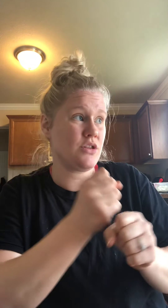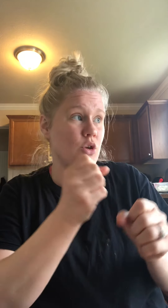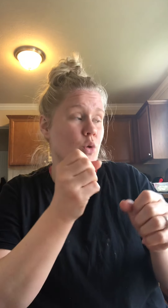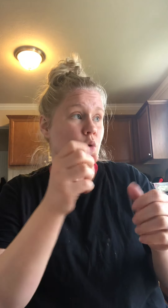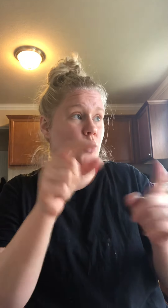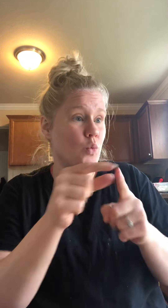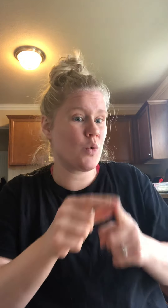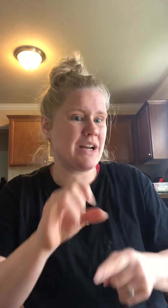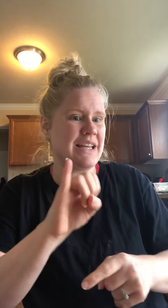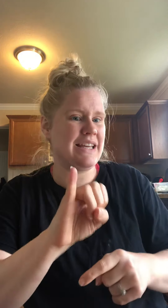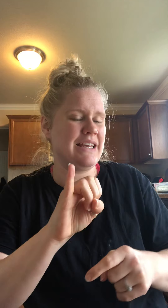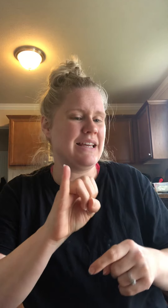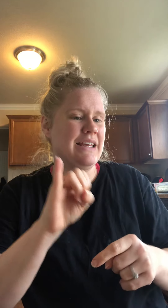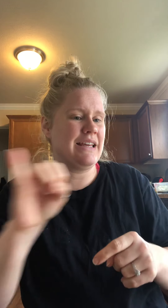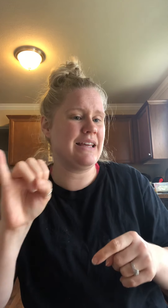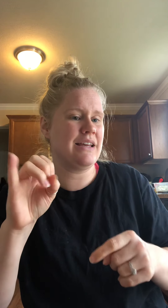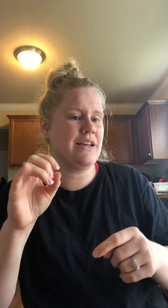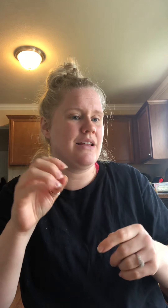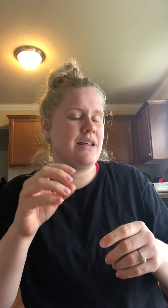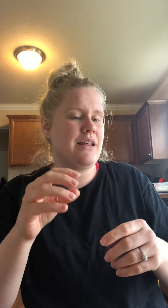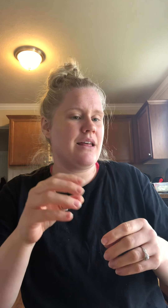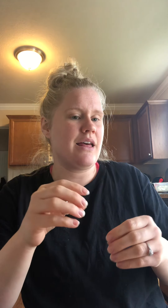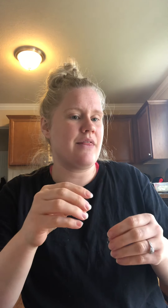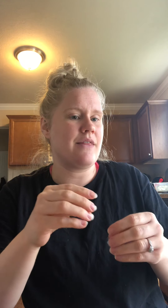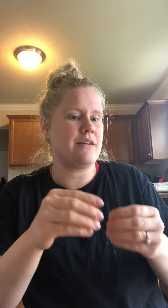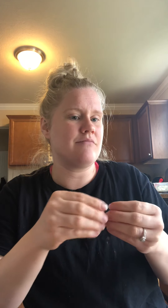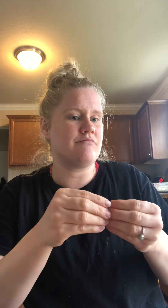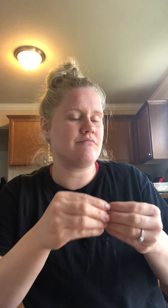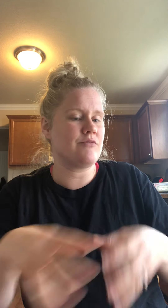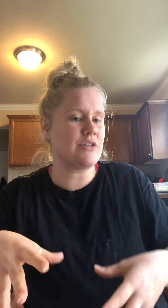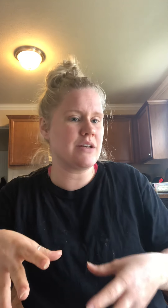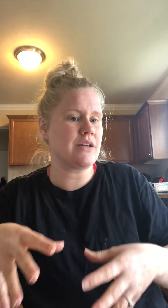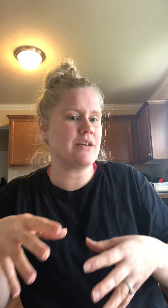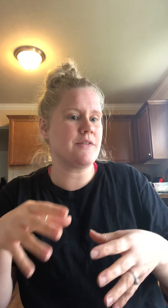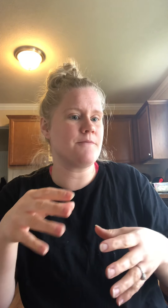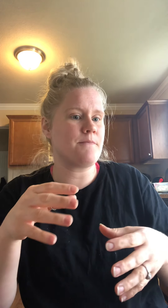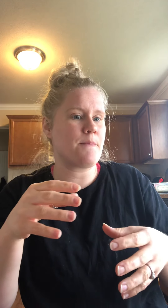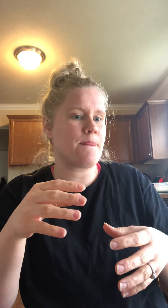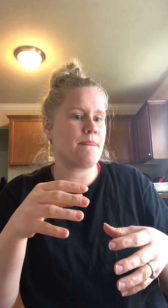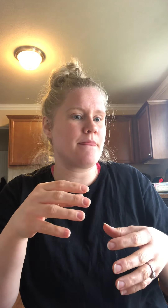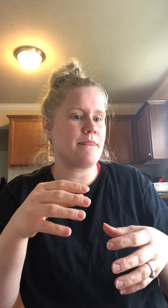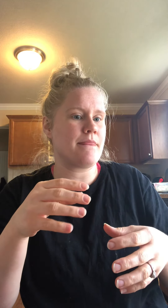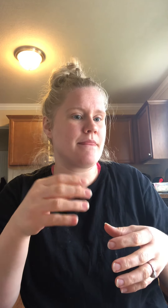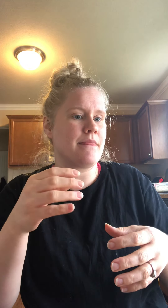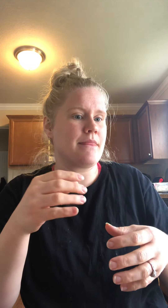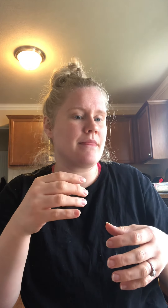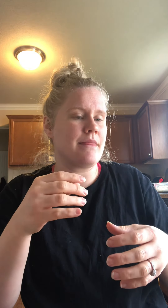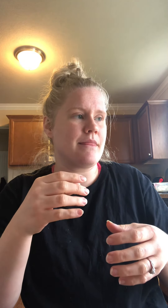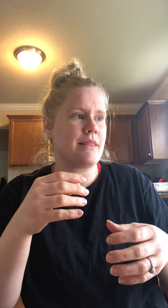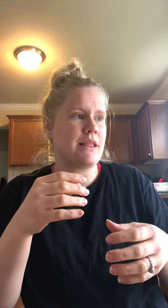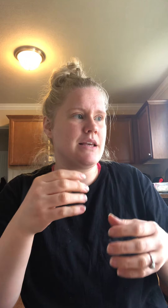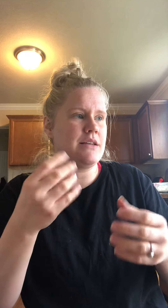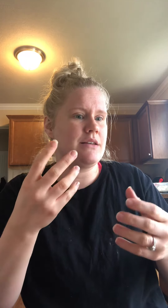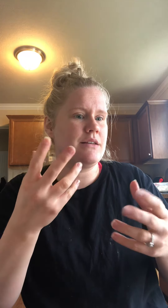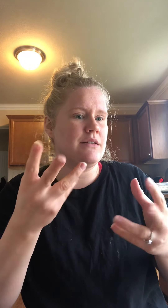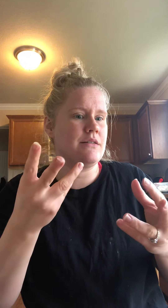E drops off, and we're left with foot as the singular and feet as the plural. Cool. So it goes from foot to